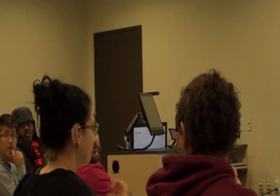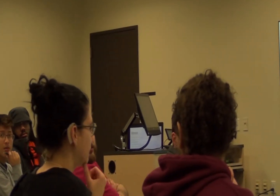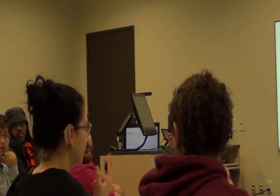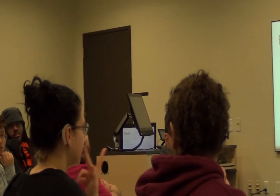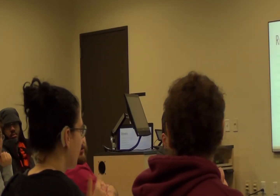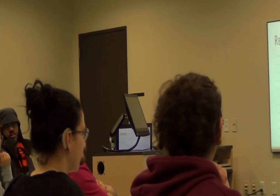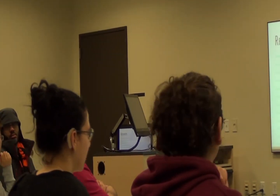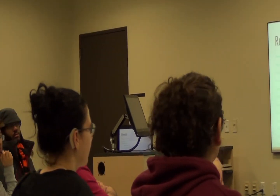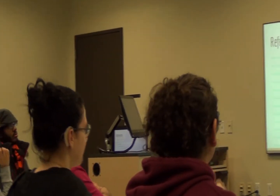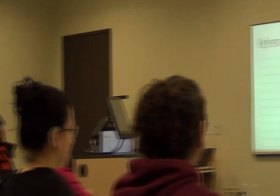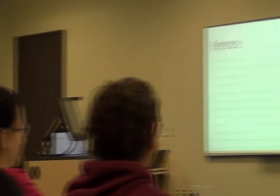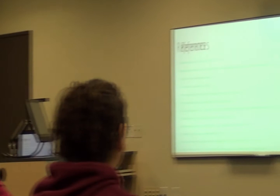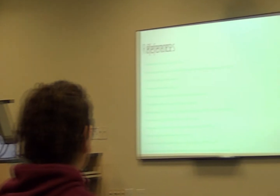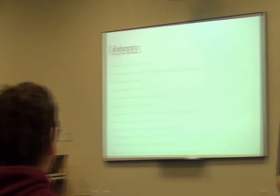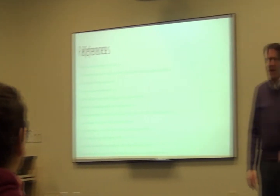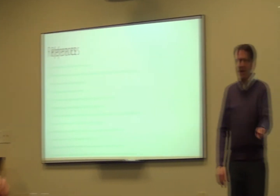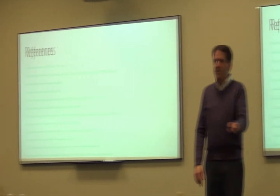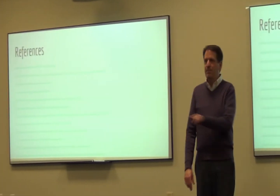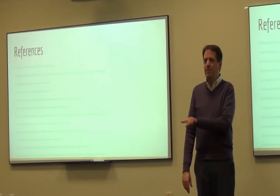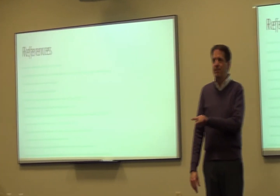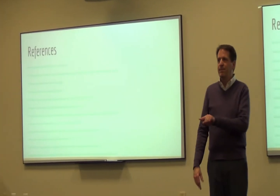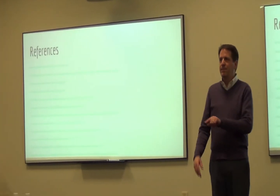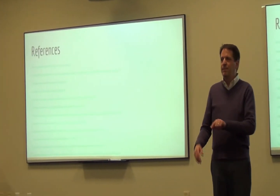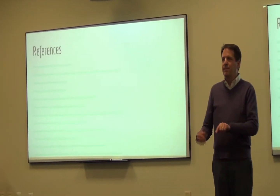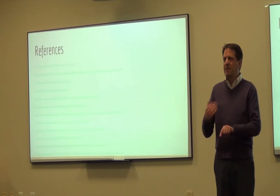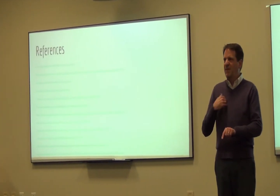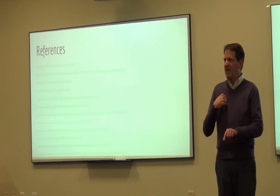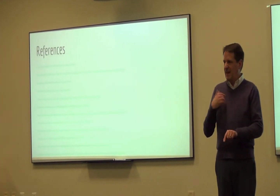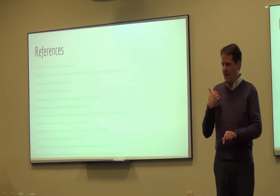So do they decide who the next emperor is?